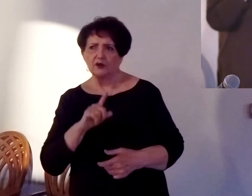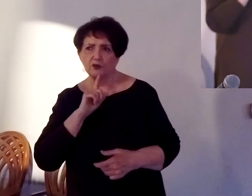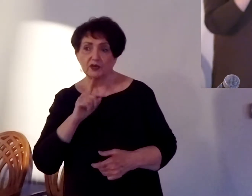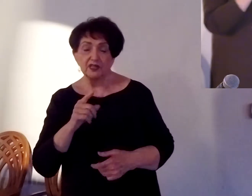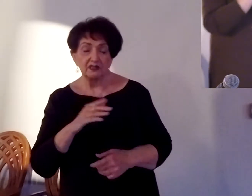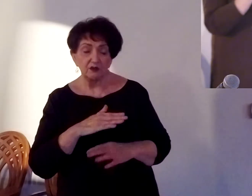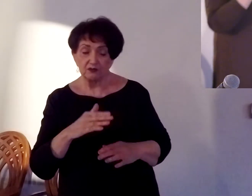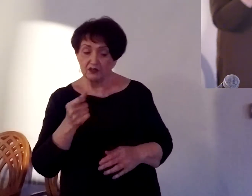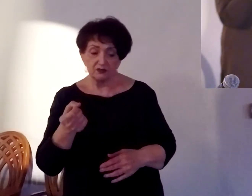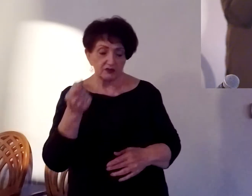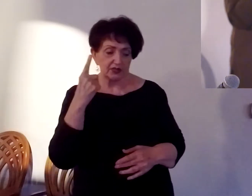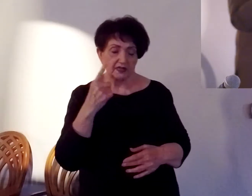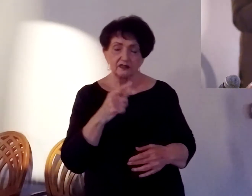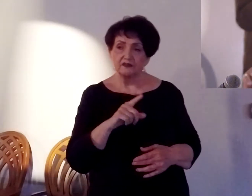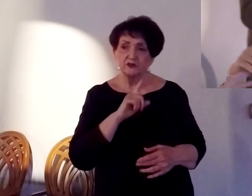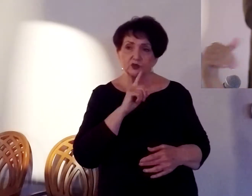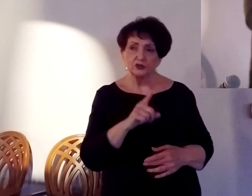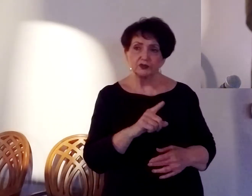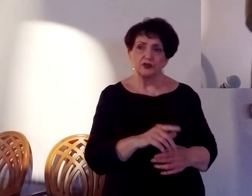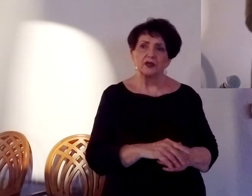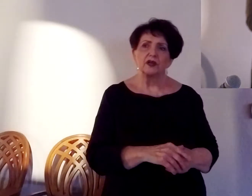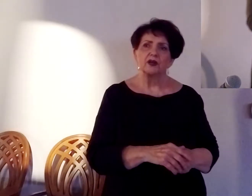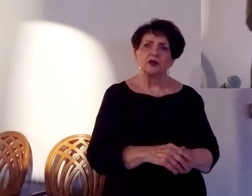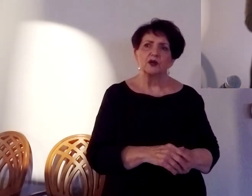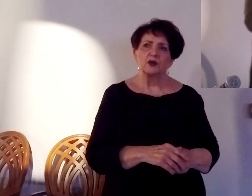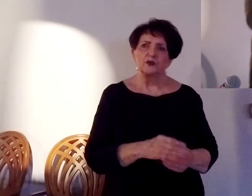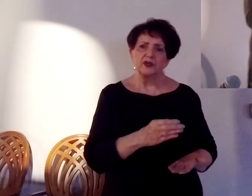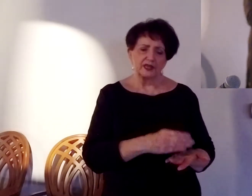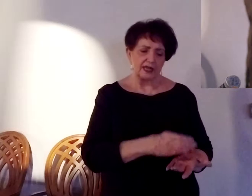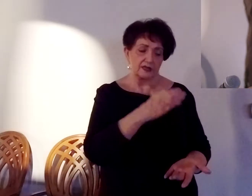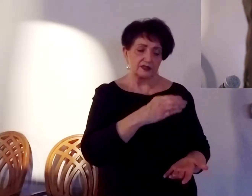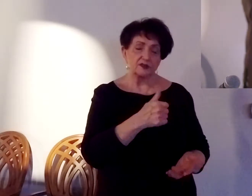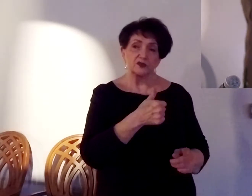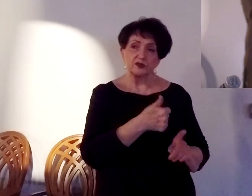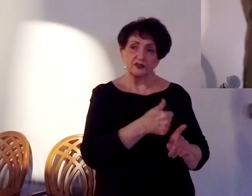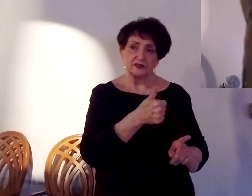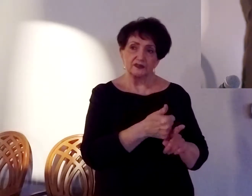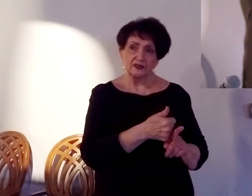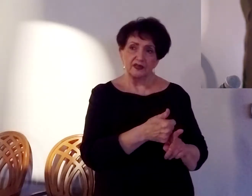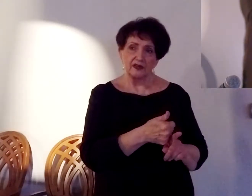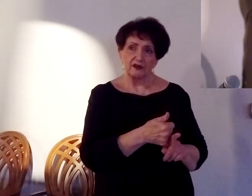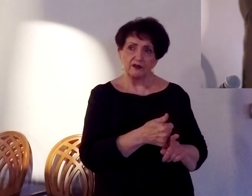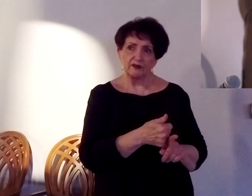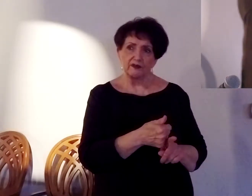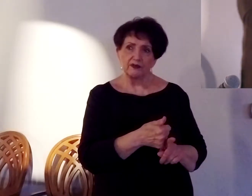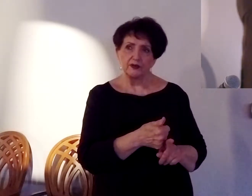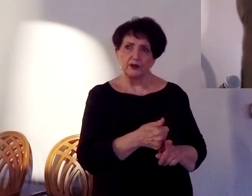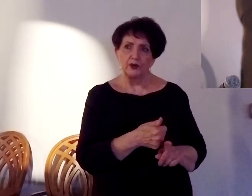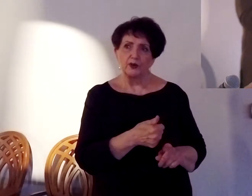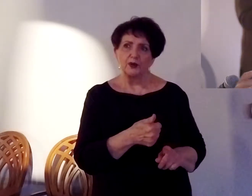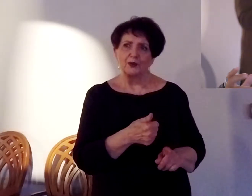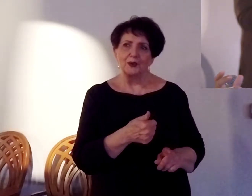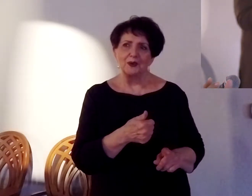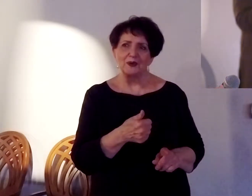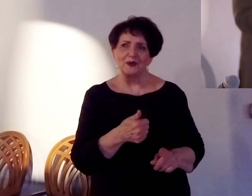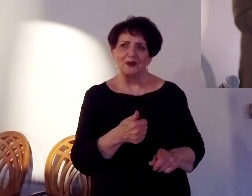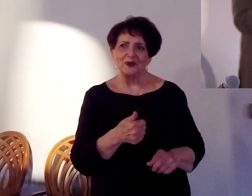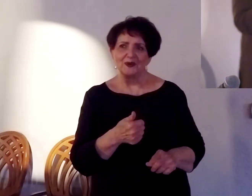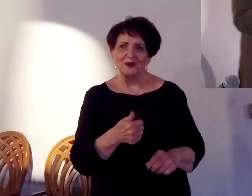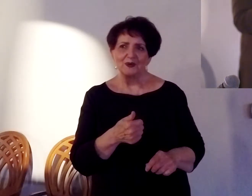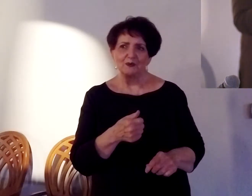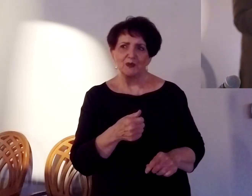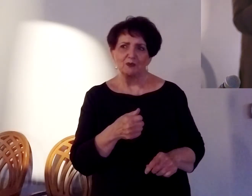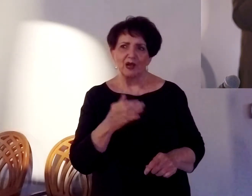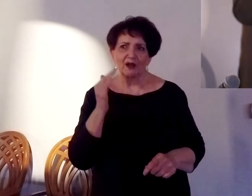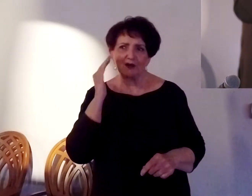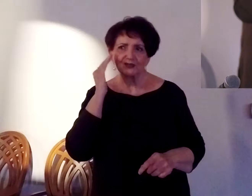understand it, and would the canister itself be my conscious mind, or would that be, I guess